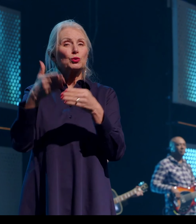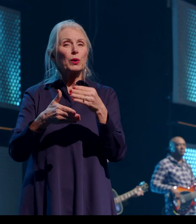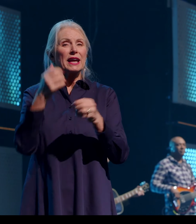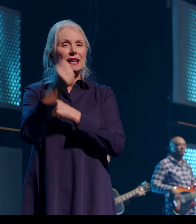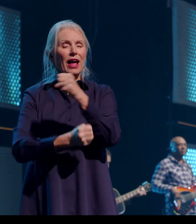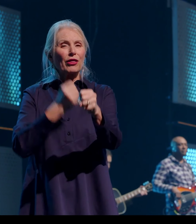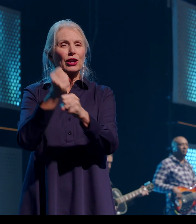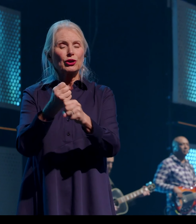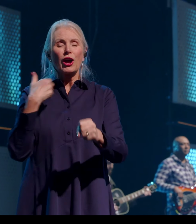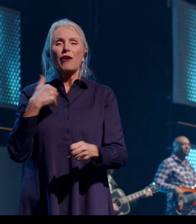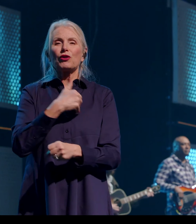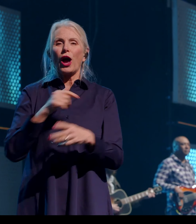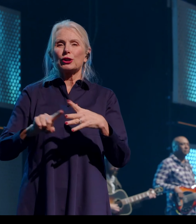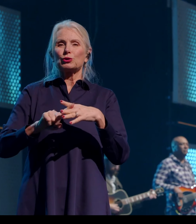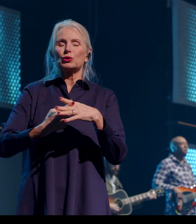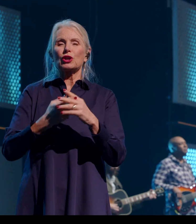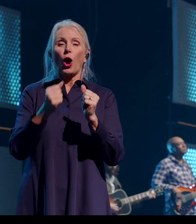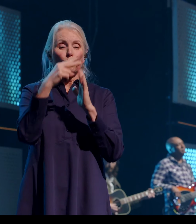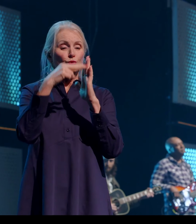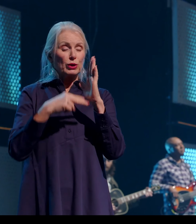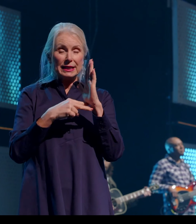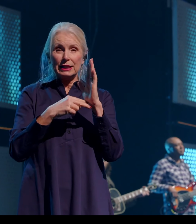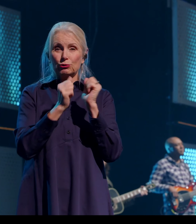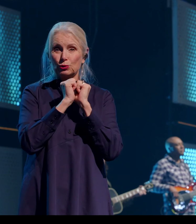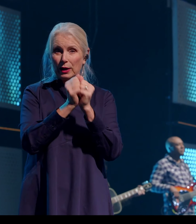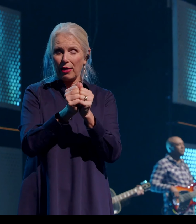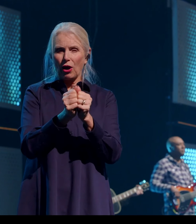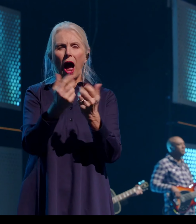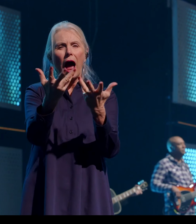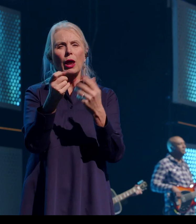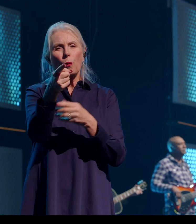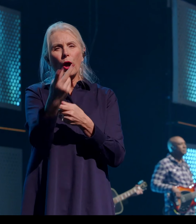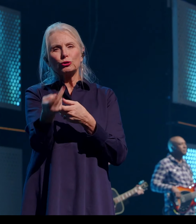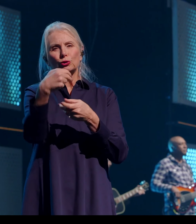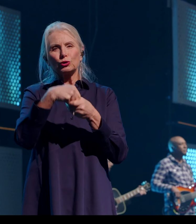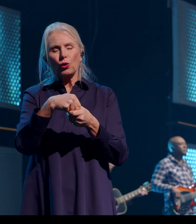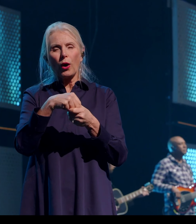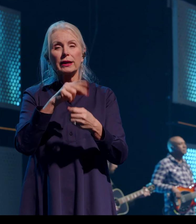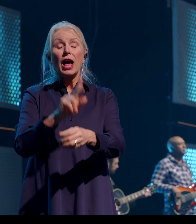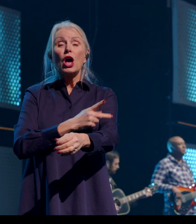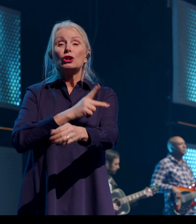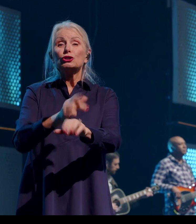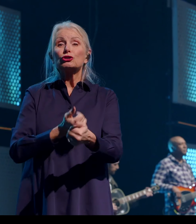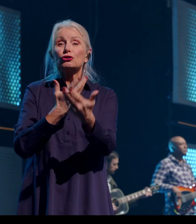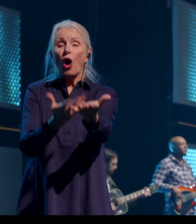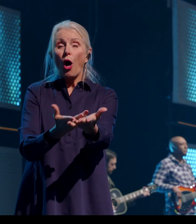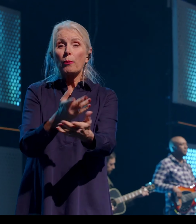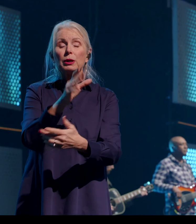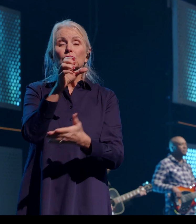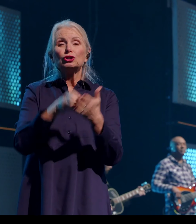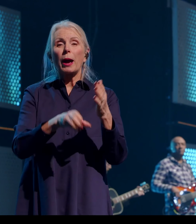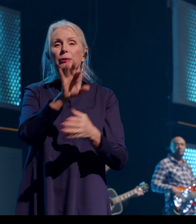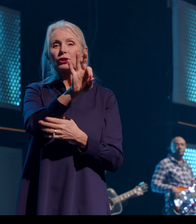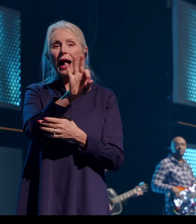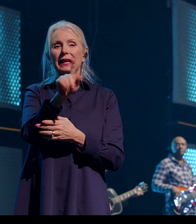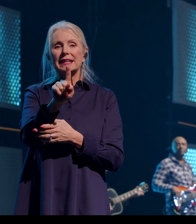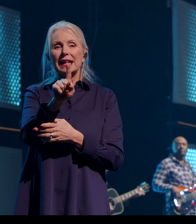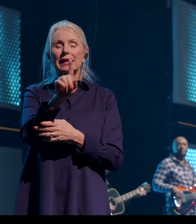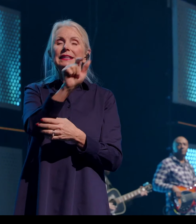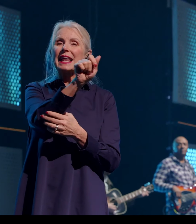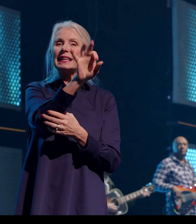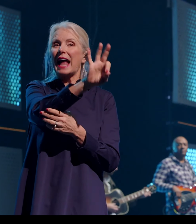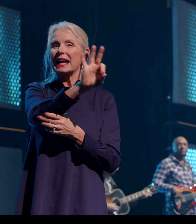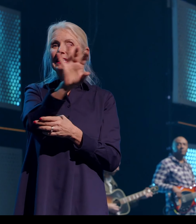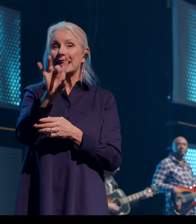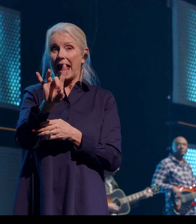for us to start with reading a verse together. And I would love for you to join me. It's Psalms chapter 98, verses 1 through 8. So why don't you